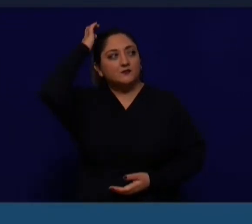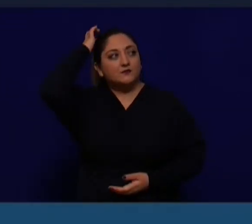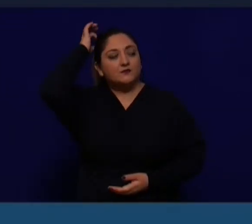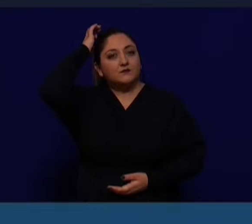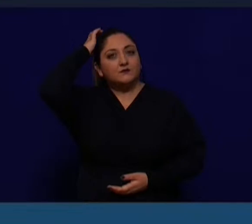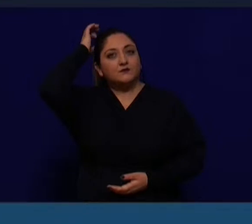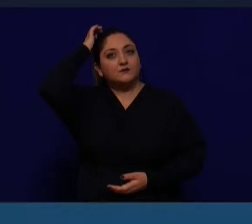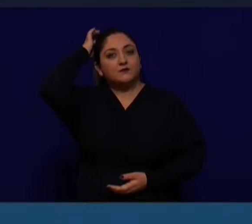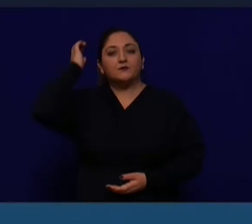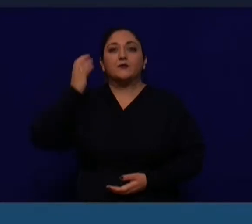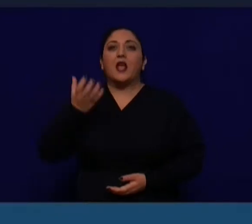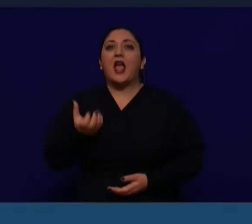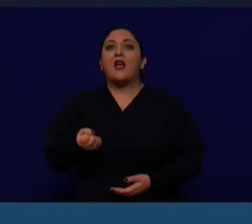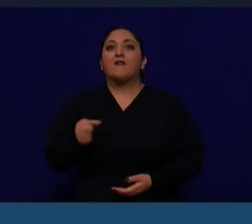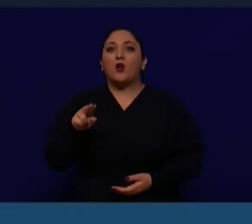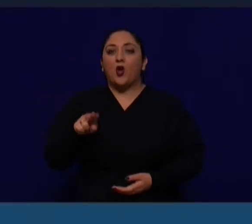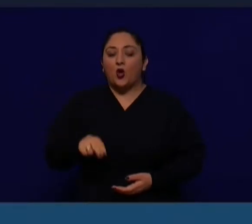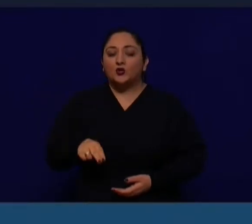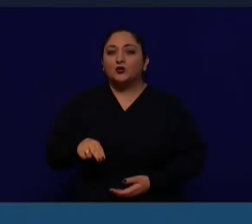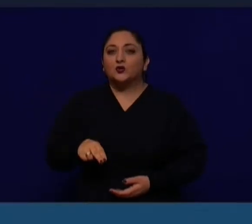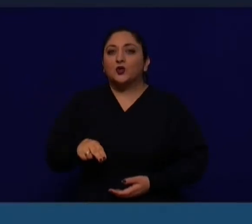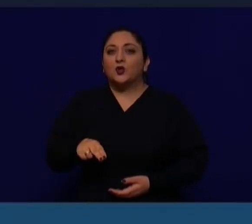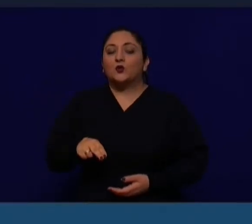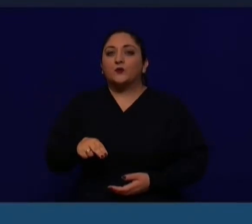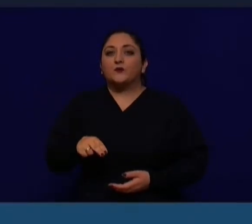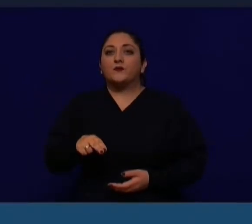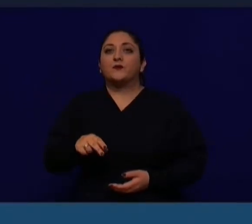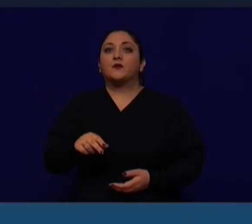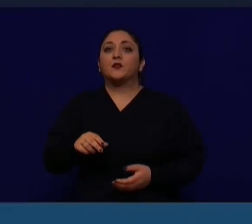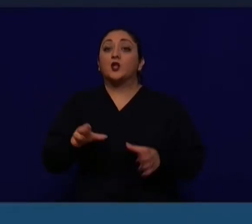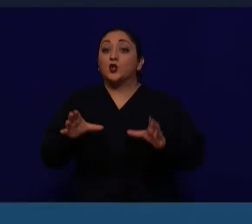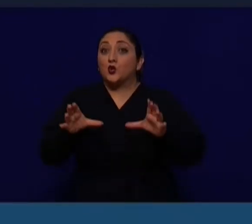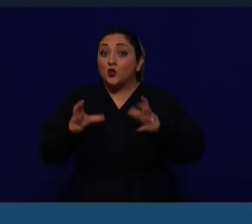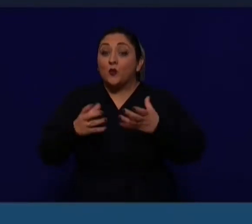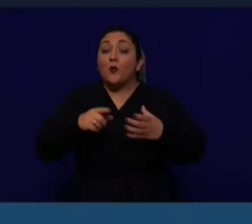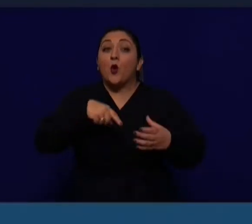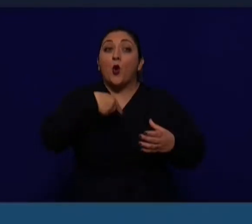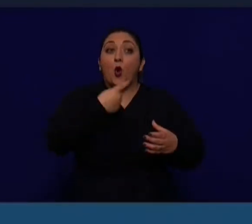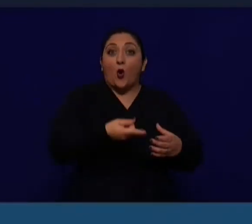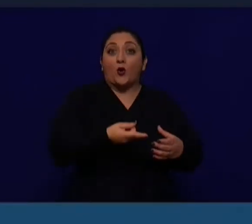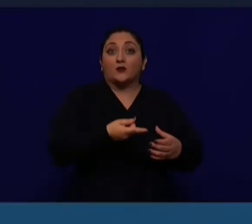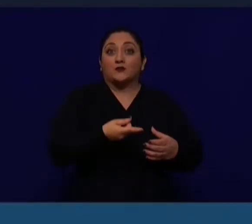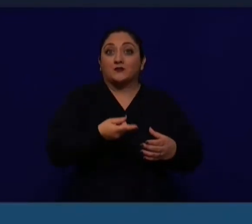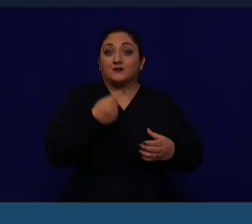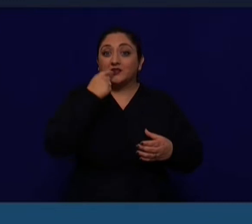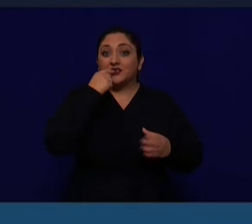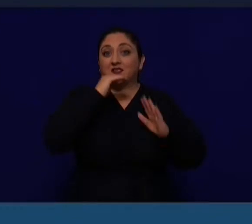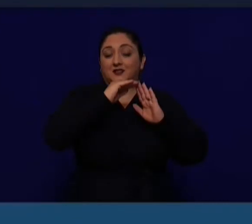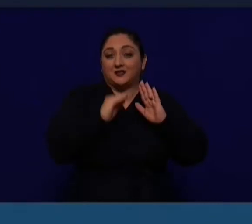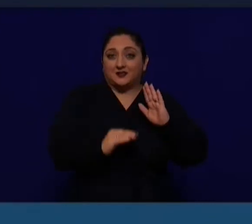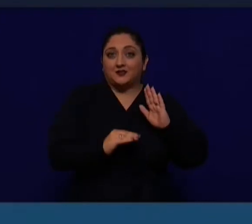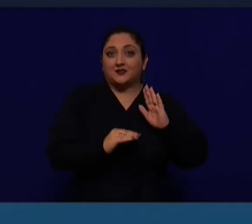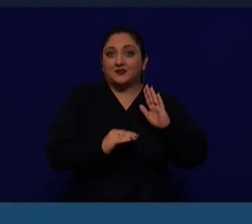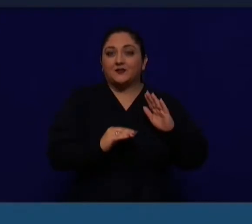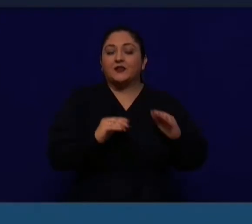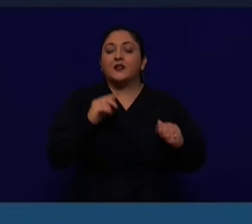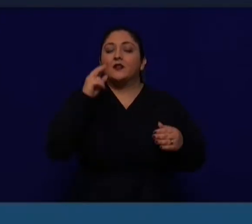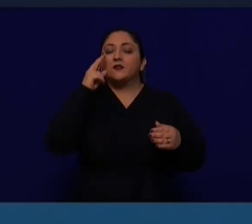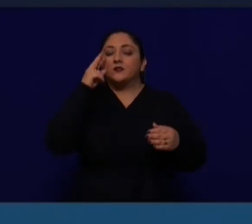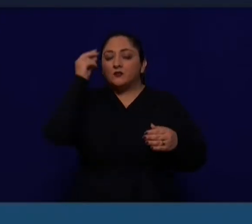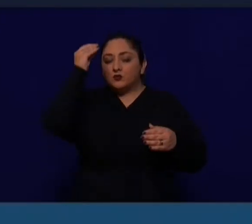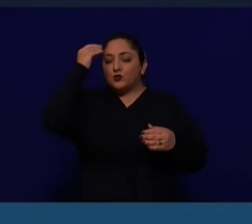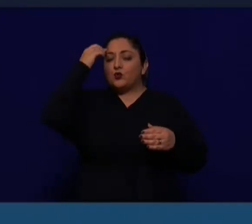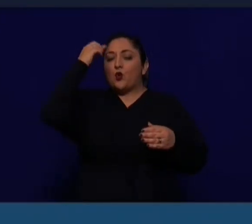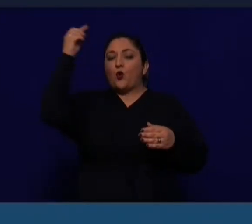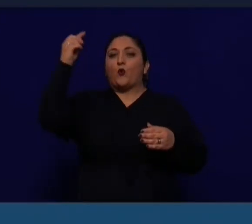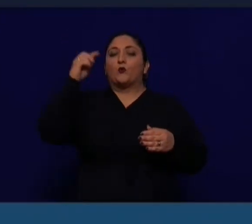we have been going also down the rest of the age groups. We have also followed the evidence which is coming up